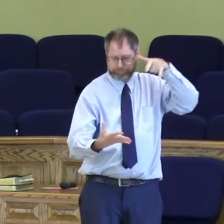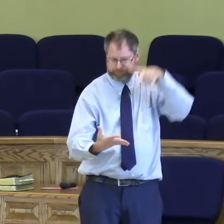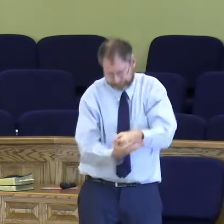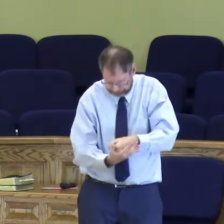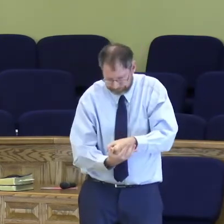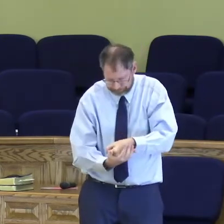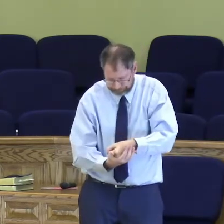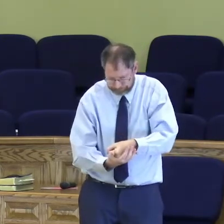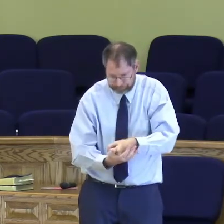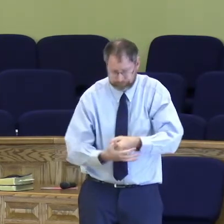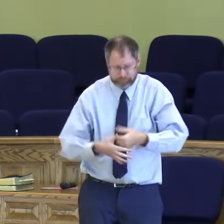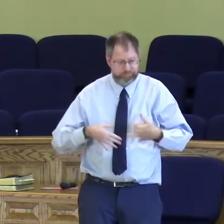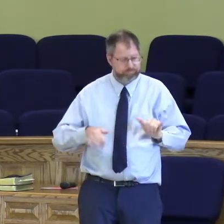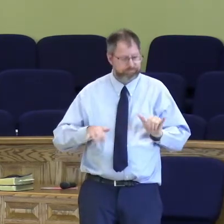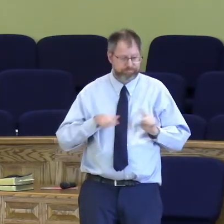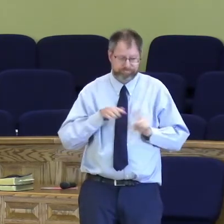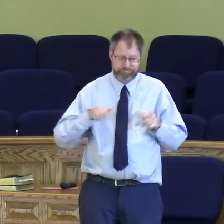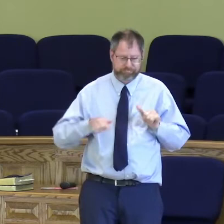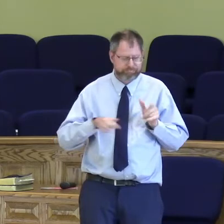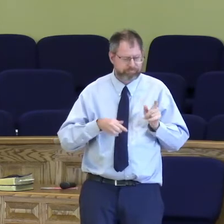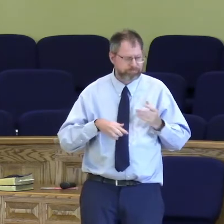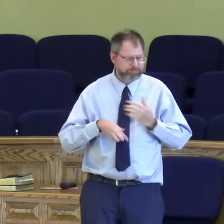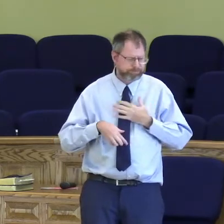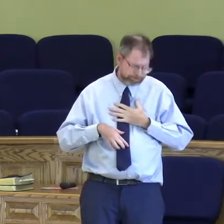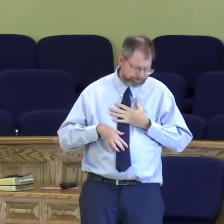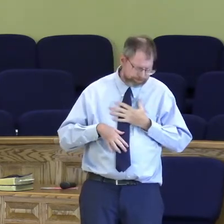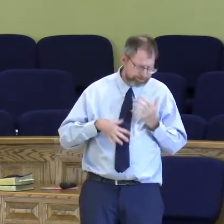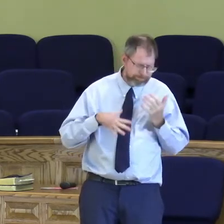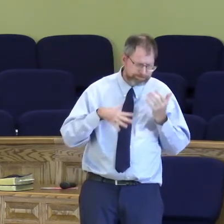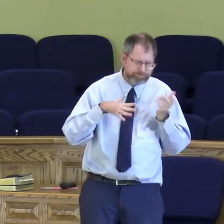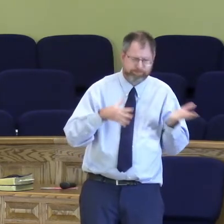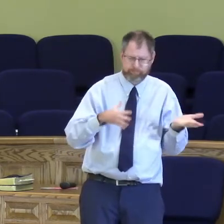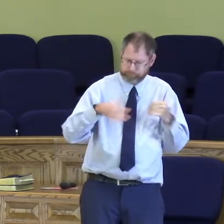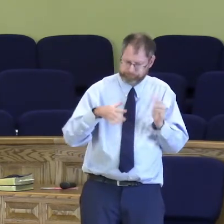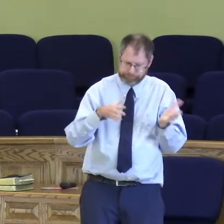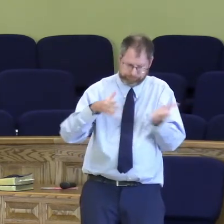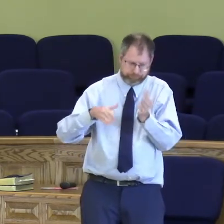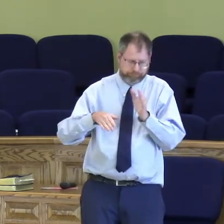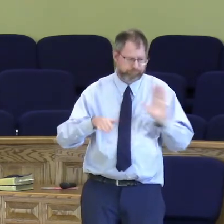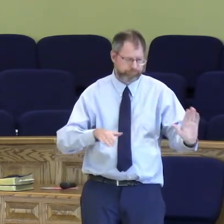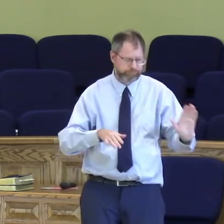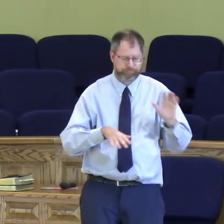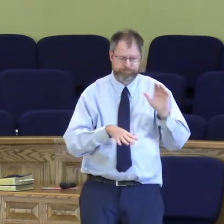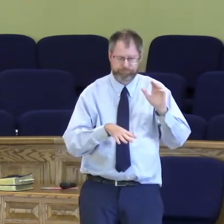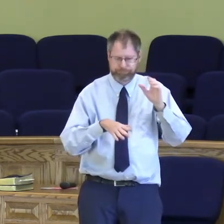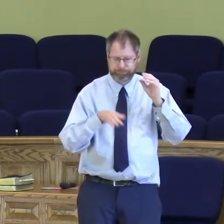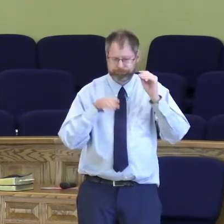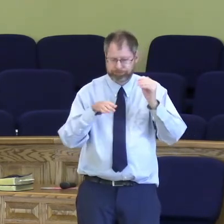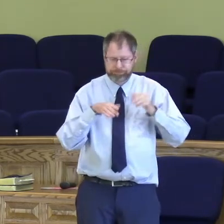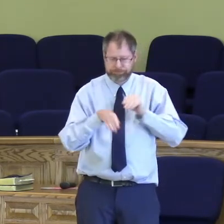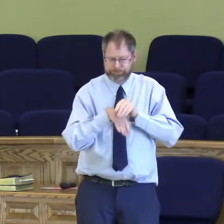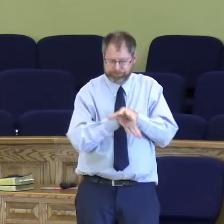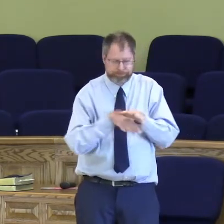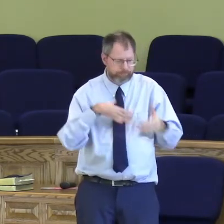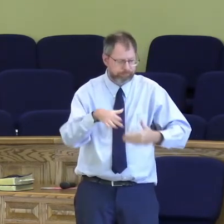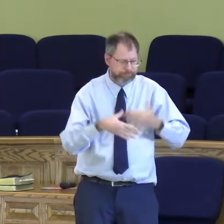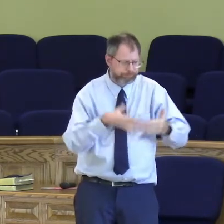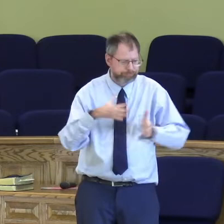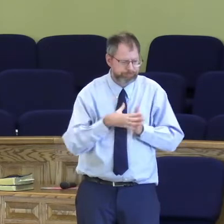he died in a plane accident. He went to heaven. But wow, it's amazing that his legacy,